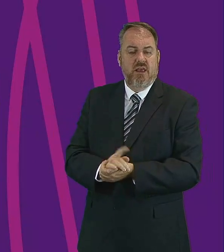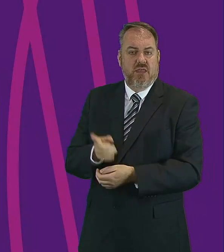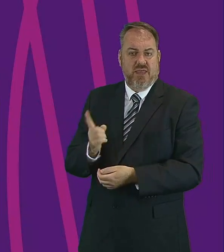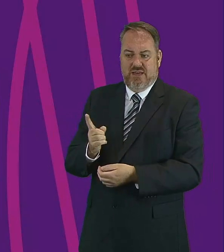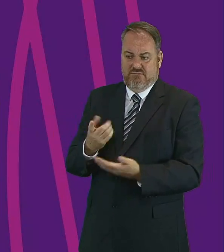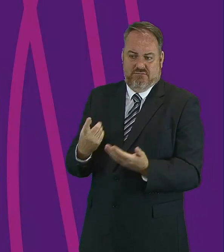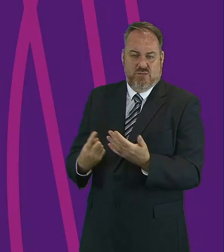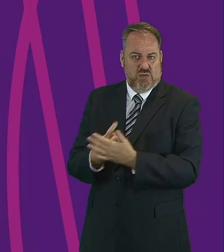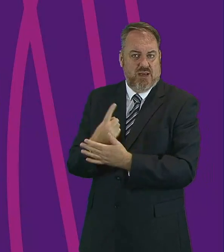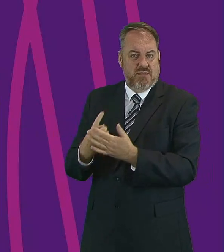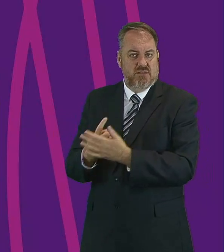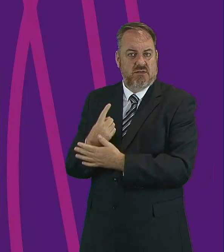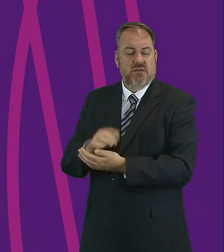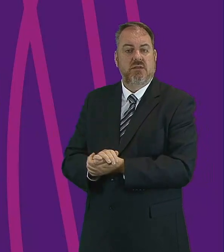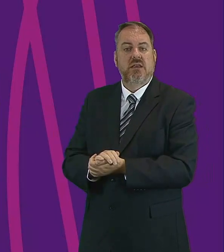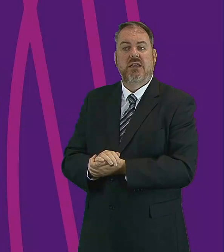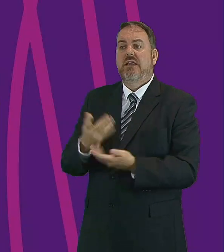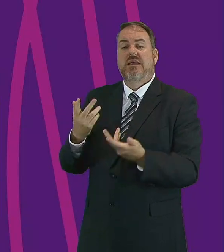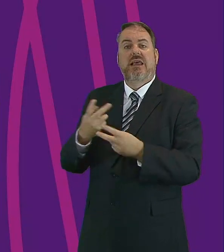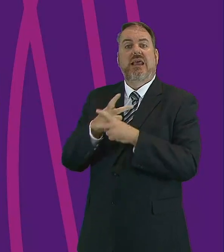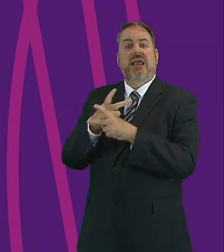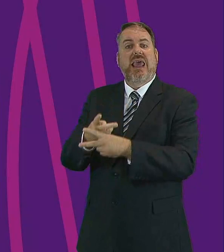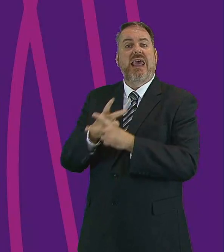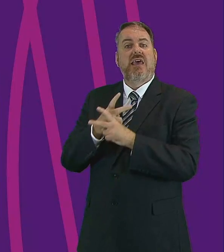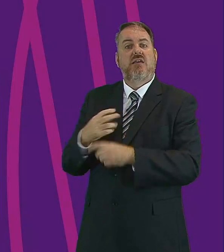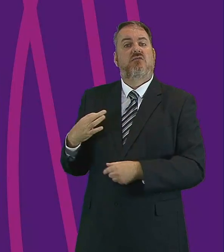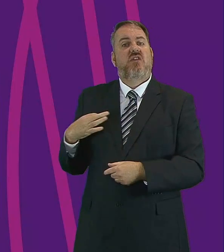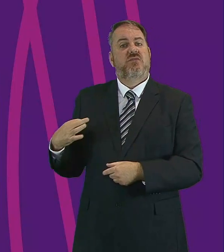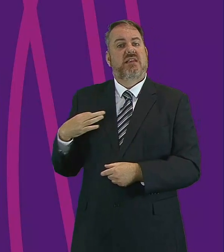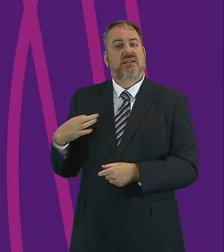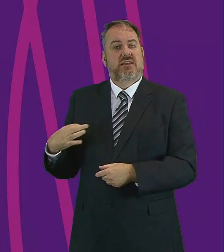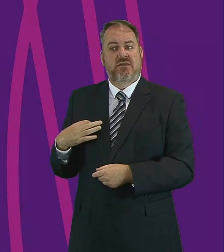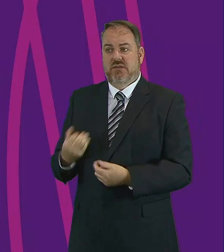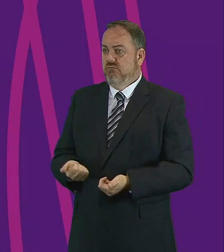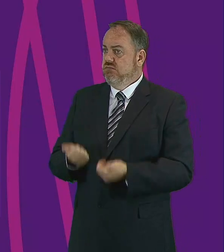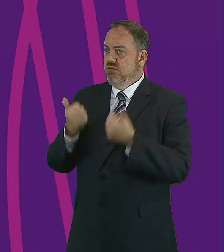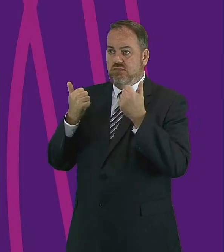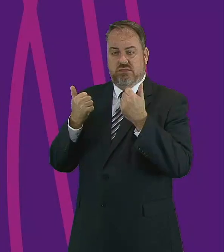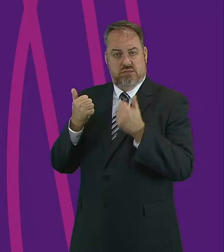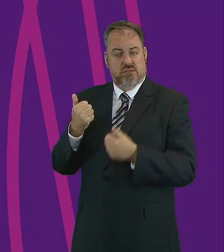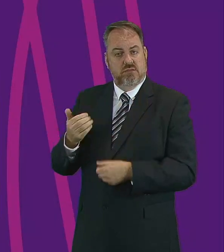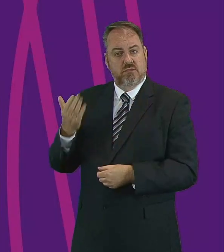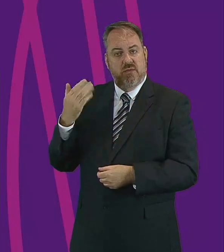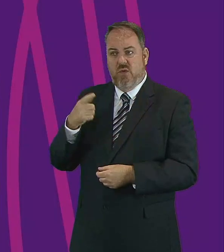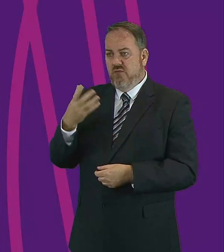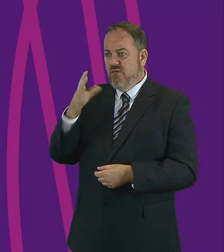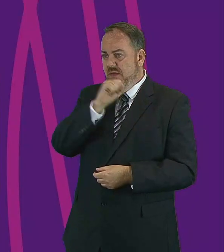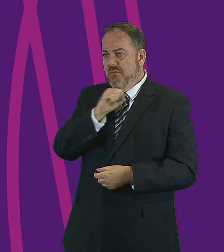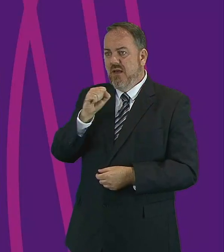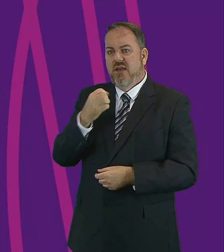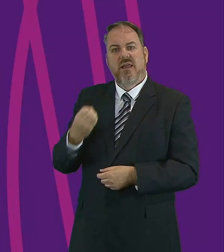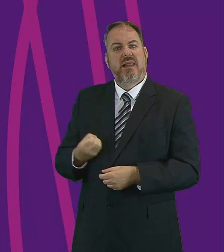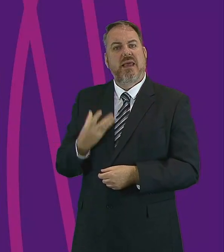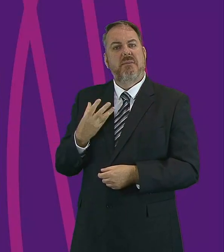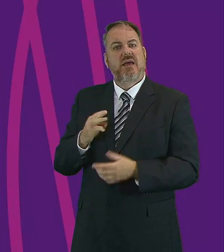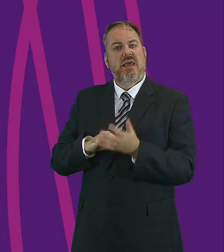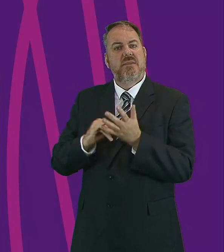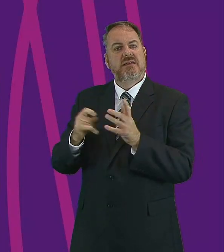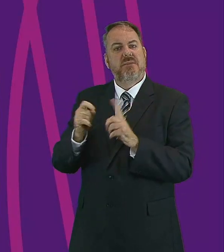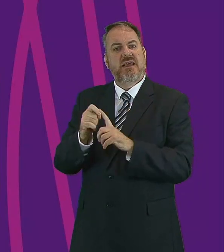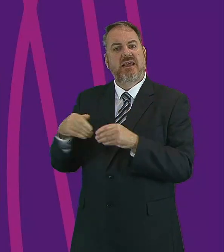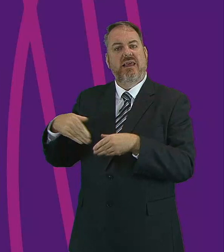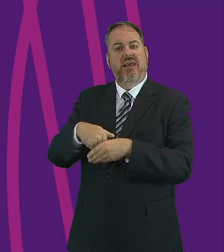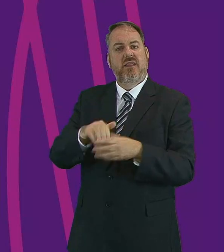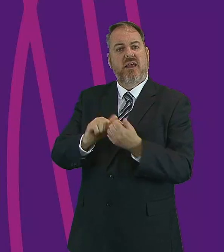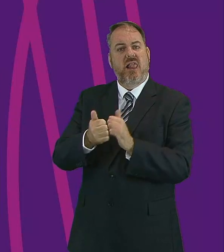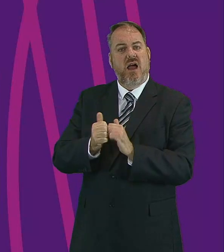case. The voice of care users, Ian Welsh, who in the dark, distant past was a Labour MSP from the Alliance, is on